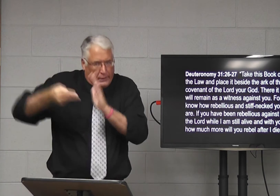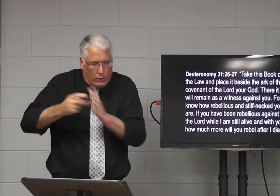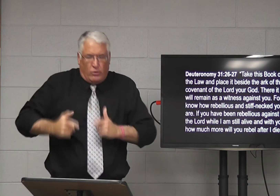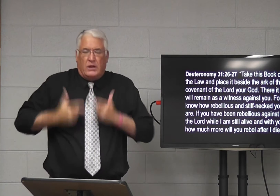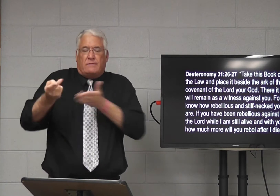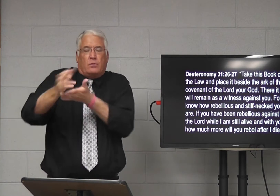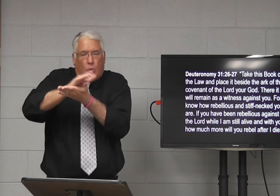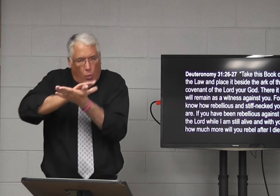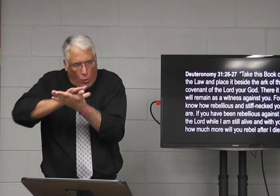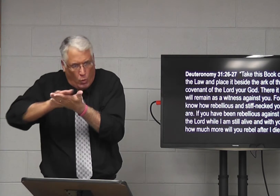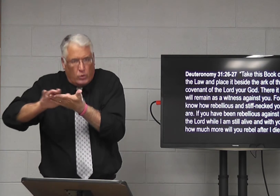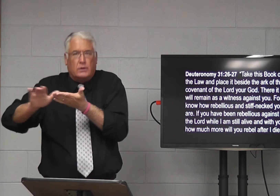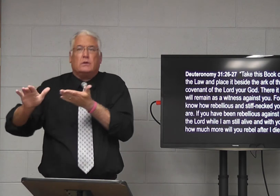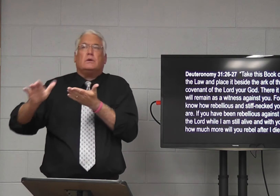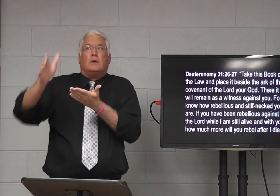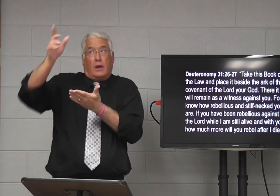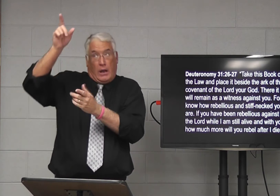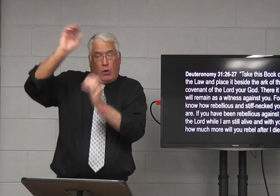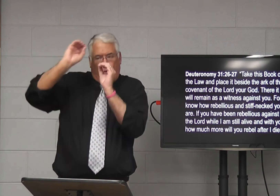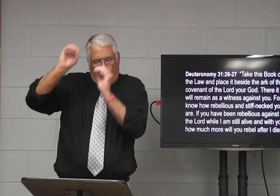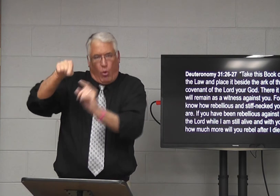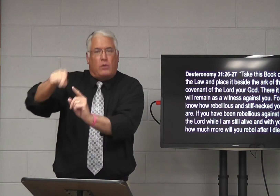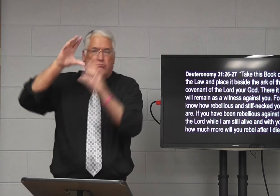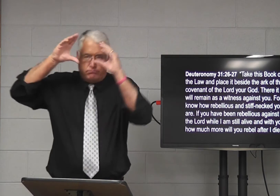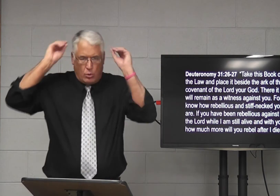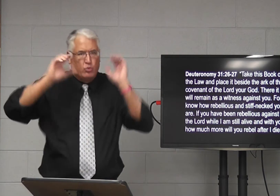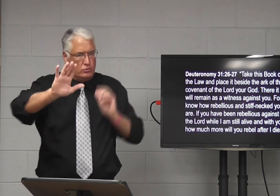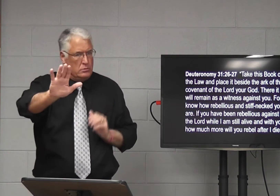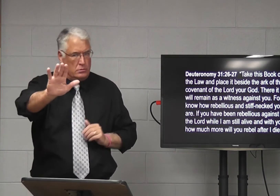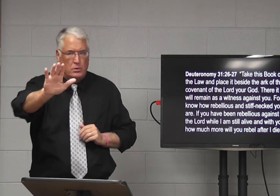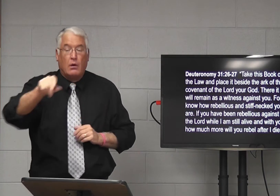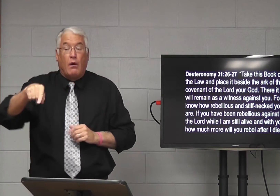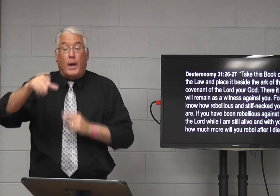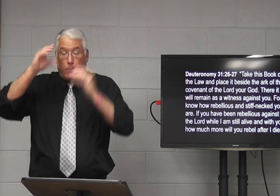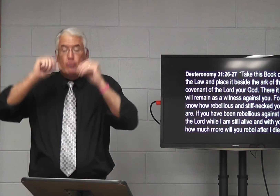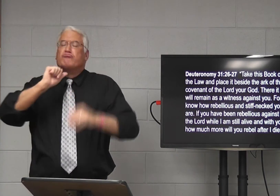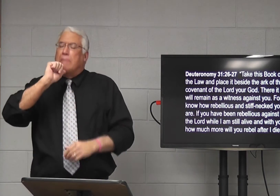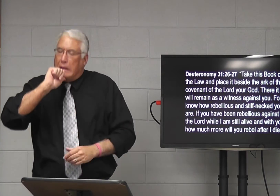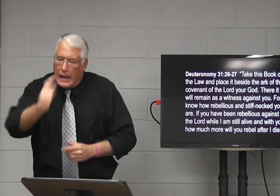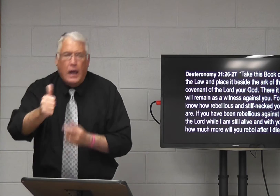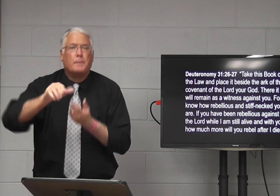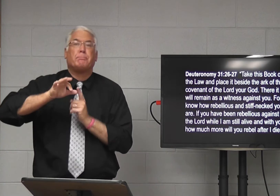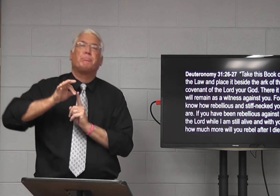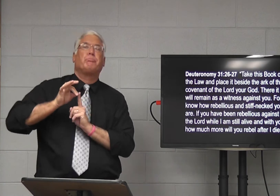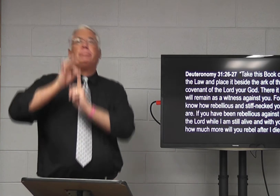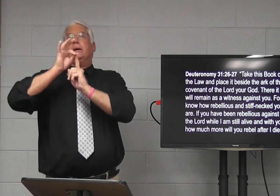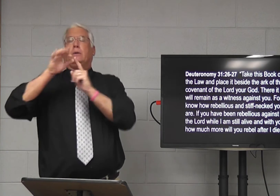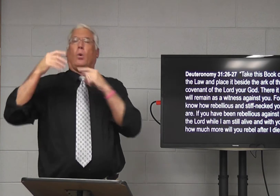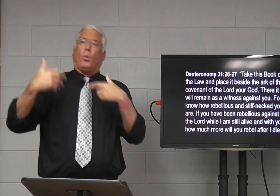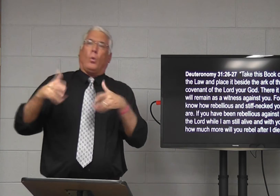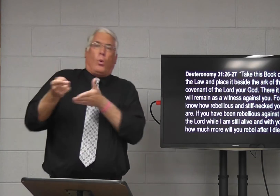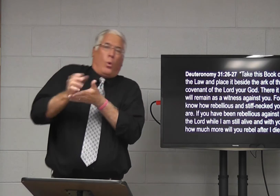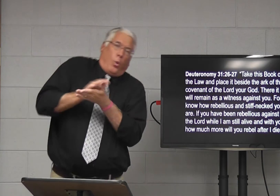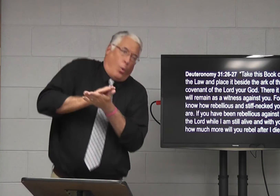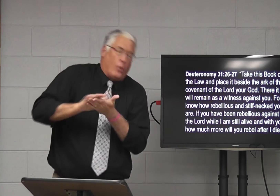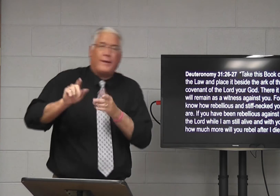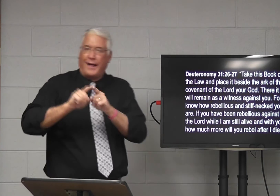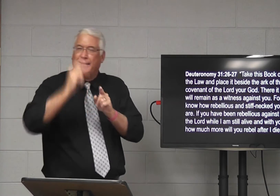He understood what it meant to live a holy life, and that God had taught him that. But Moses was not special